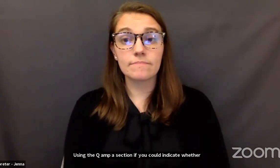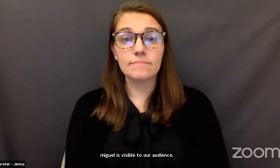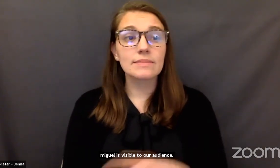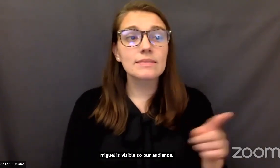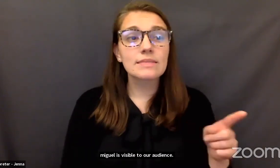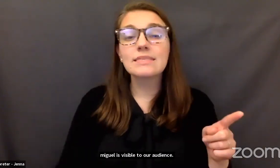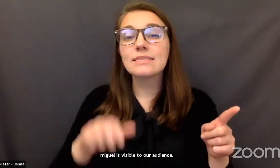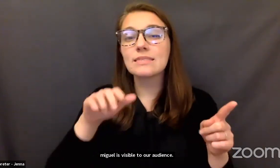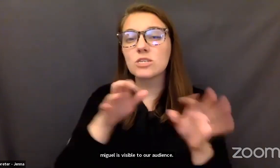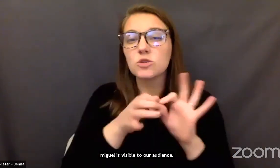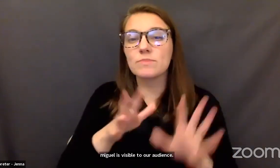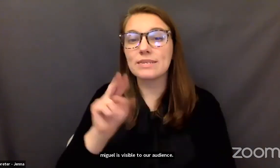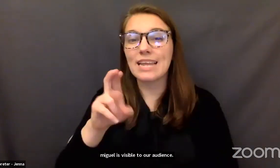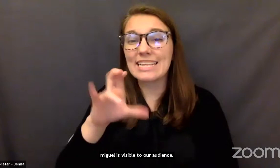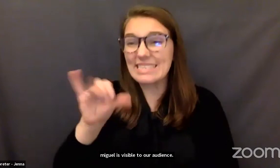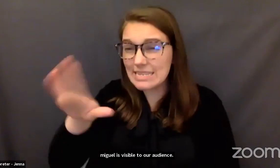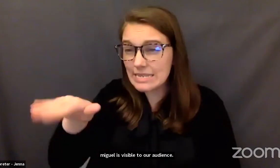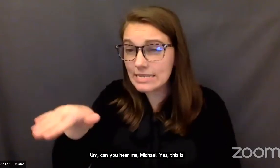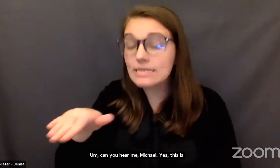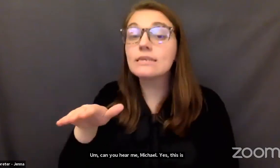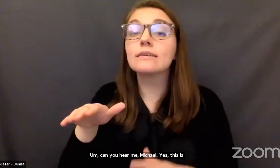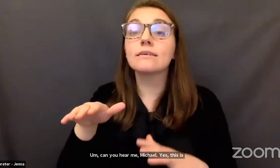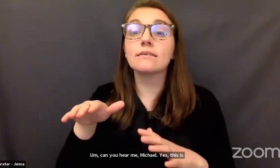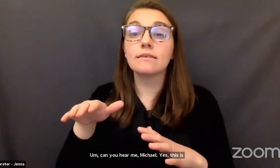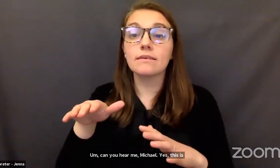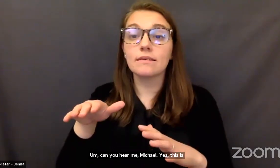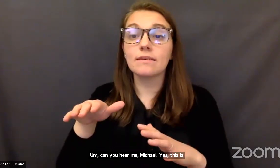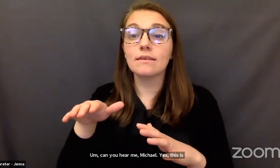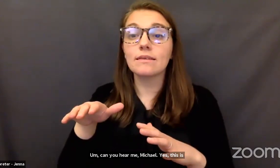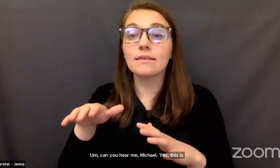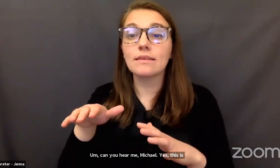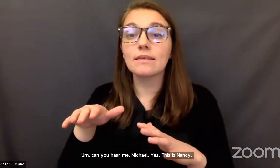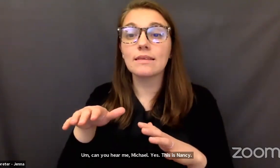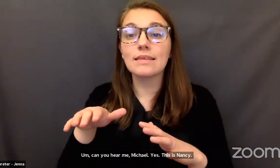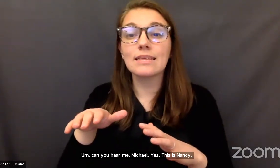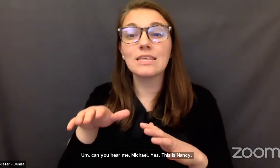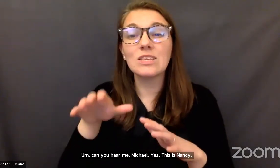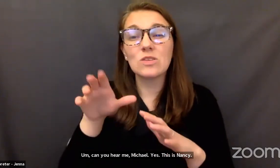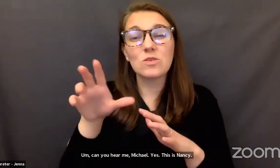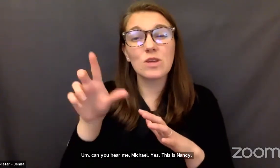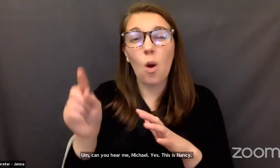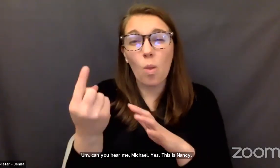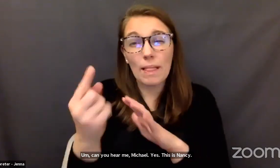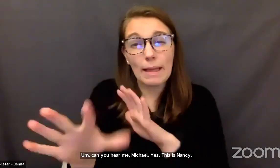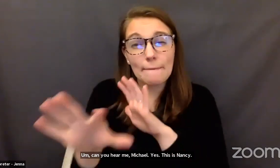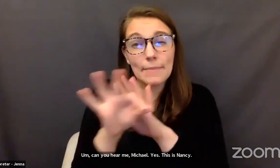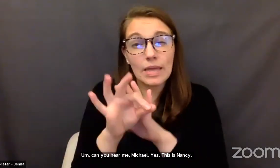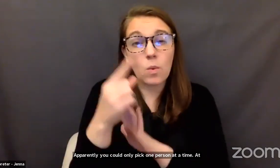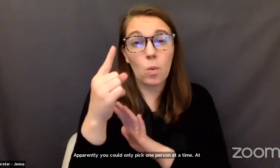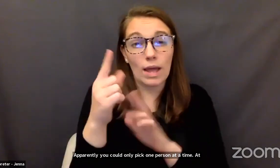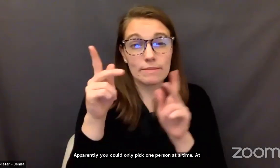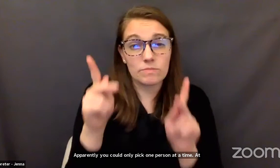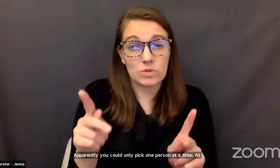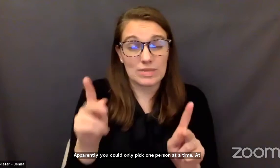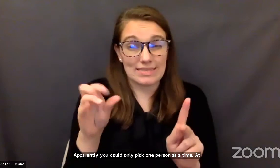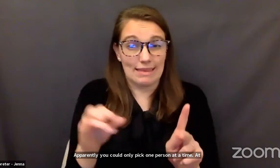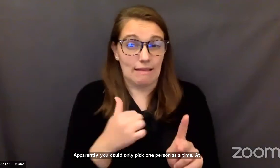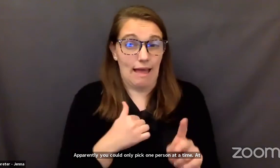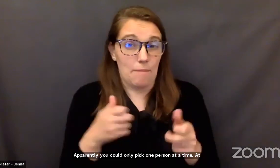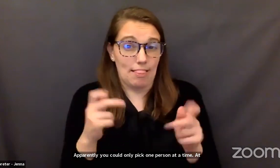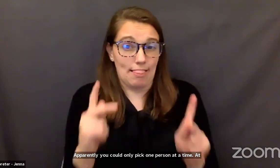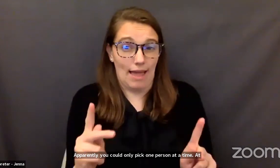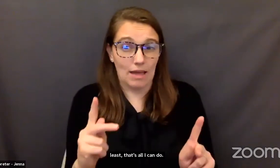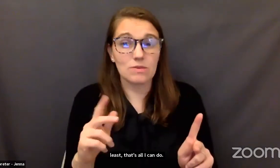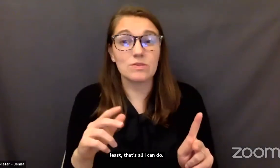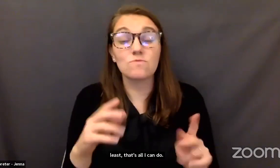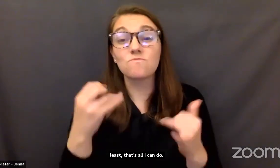Can you hear me, Michael? Yes. This is Nancy. Apparently you can only pin one person at a time. At least that's all I can do.